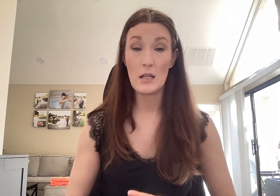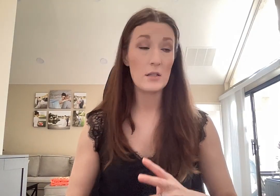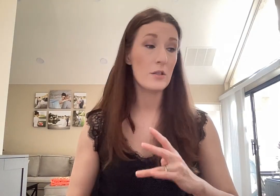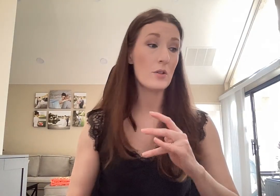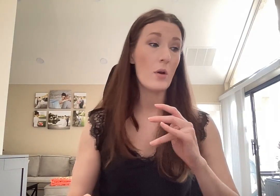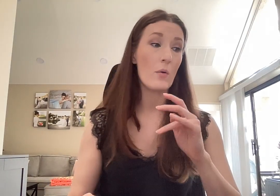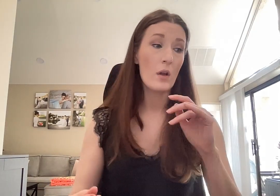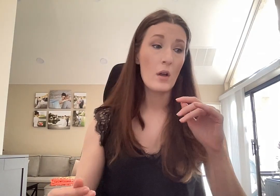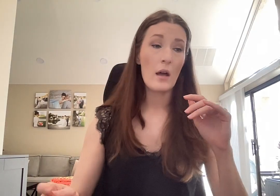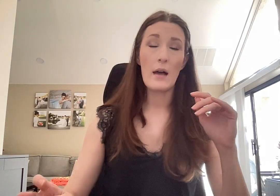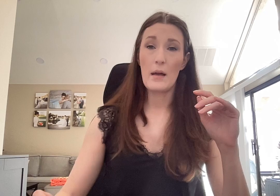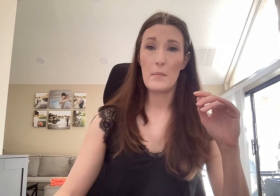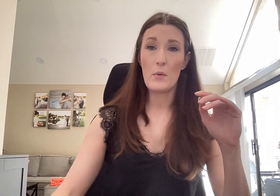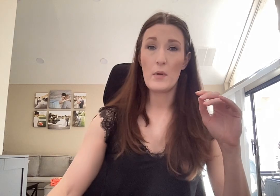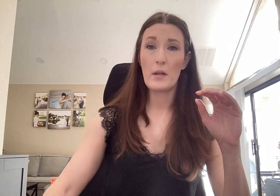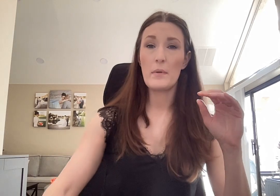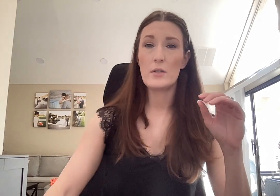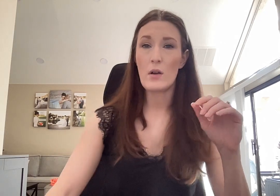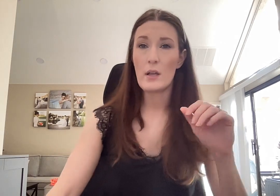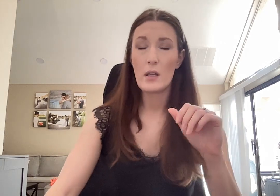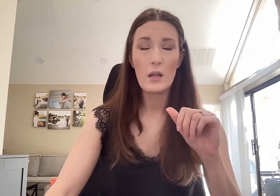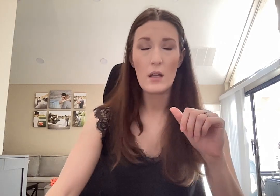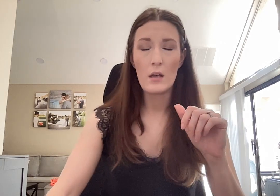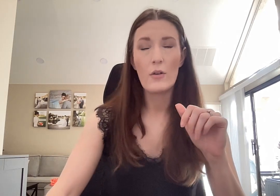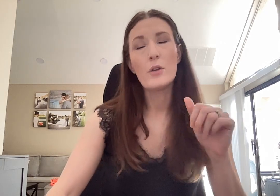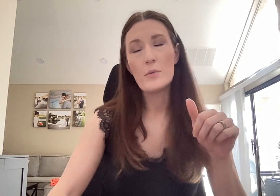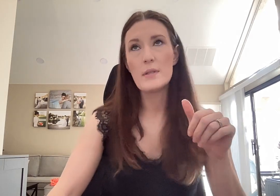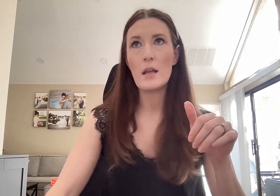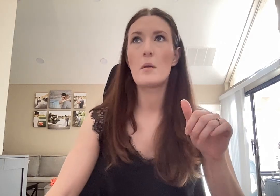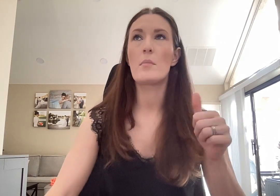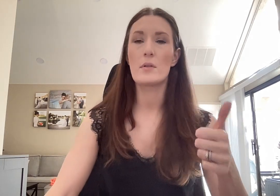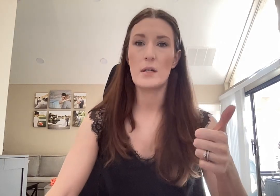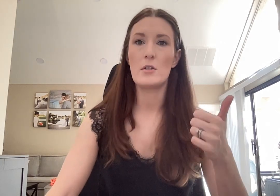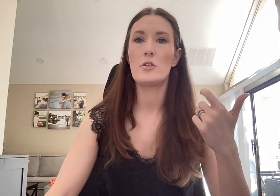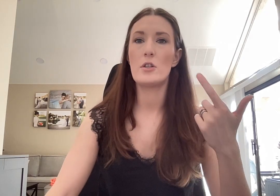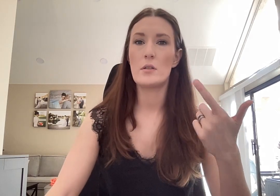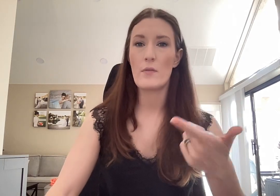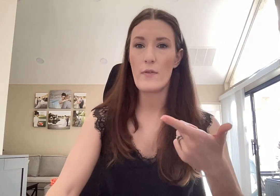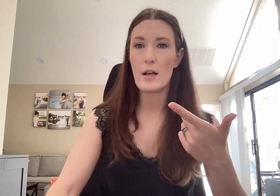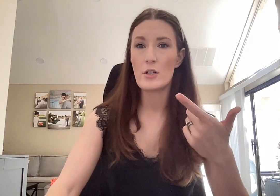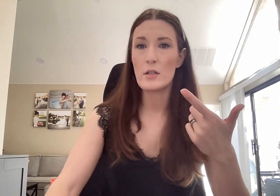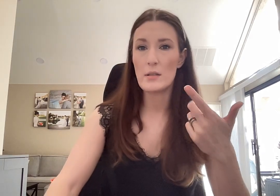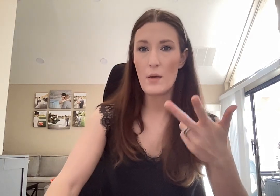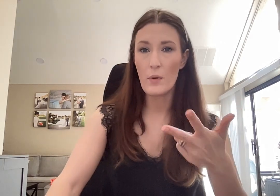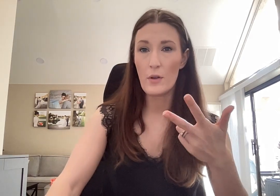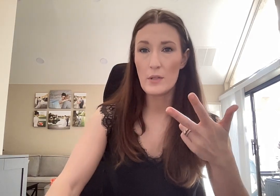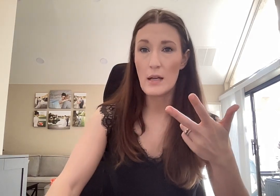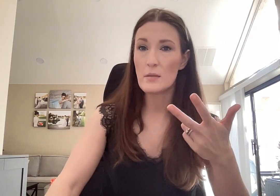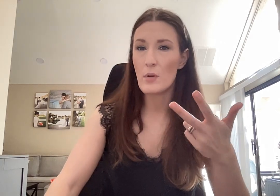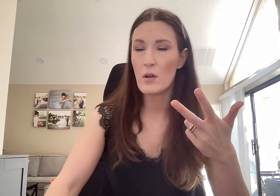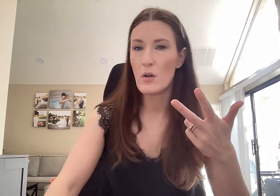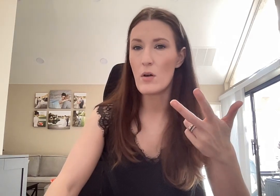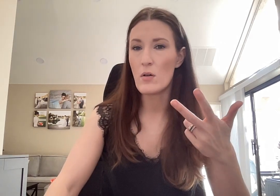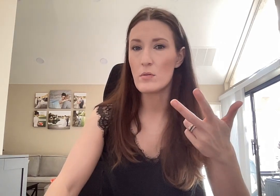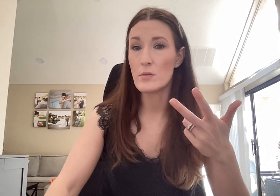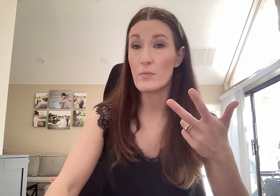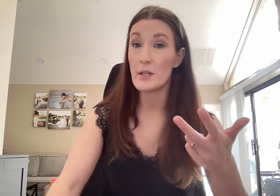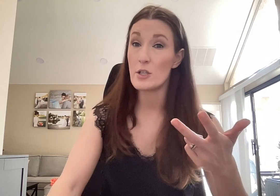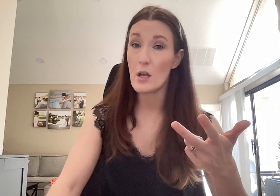statistics. So we're going to be talking or using percentages, fractions, and what your textbook calls